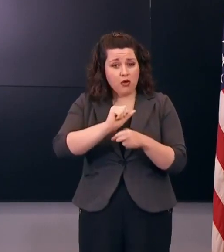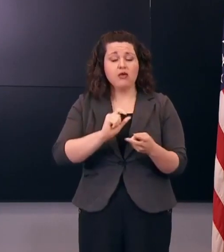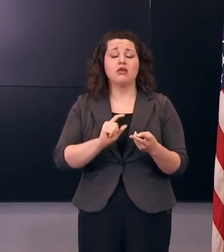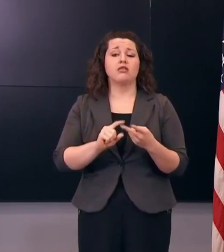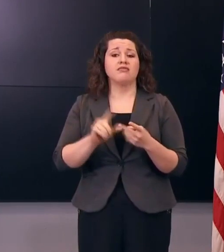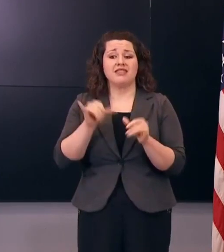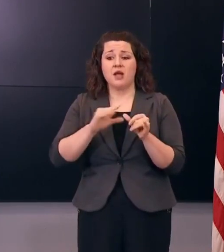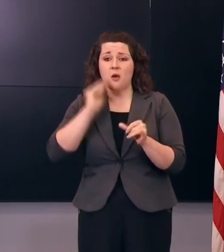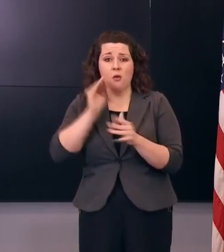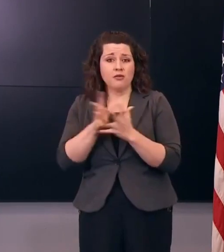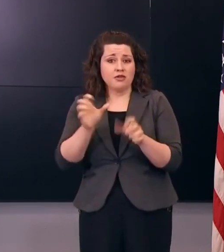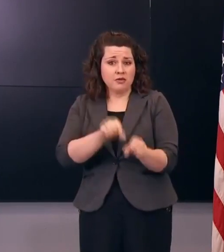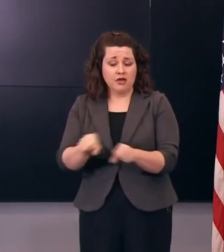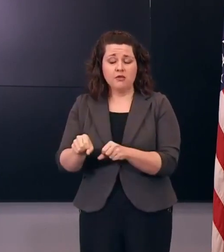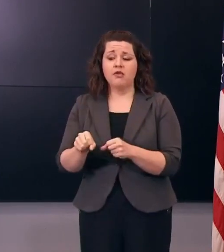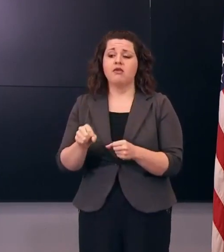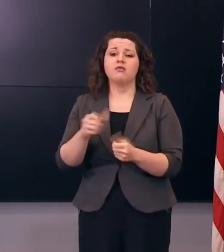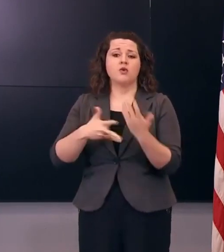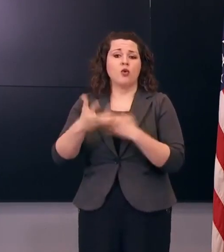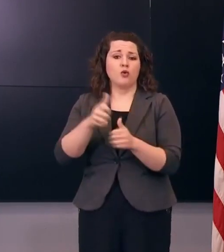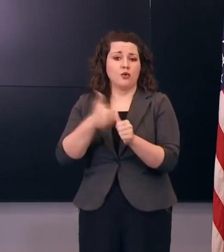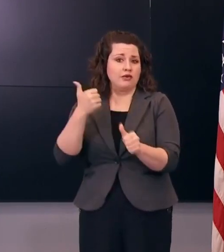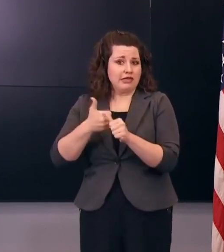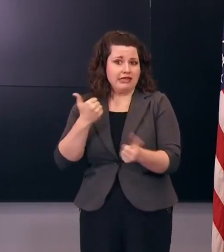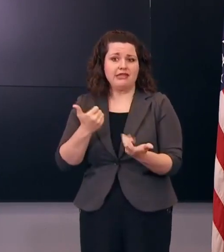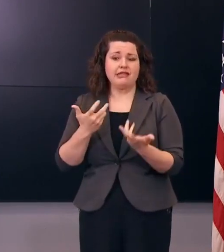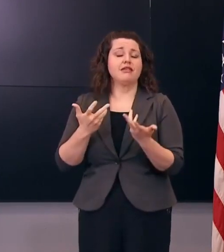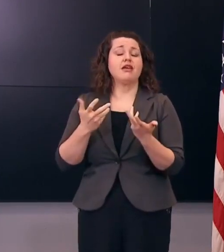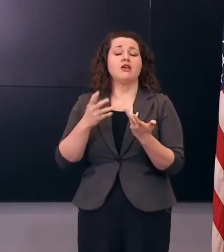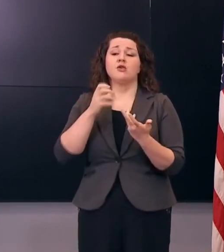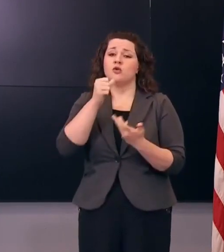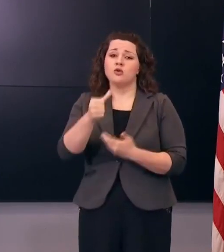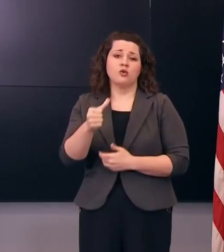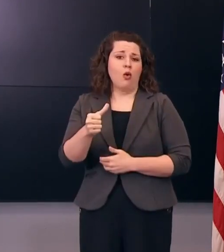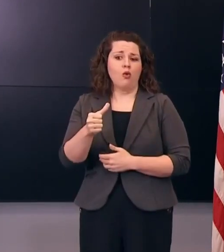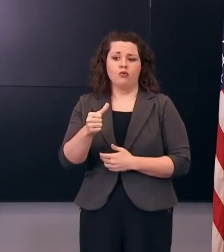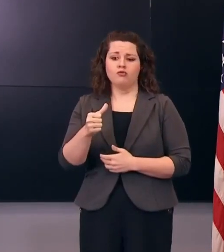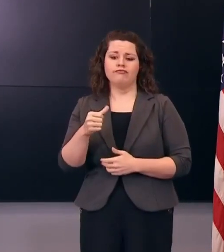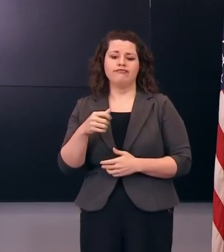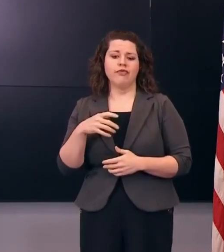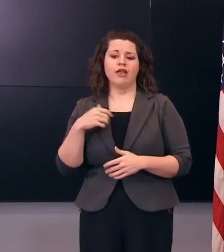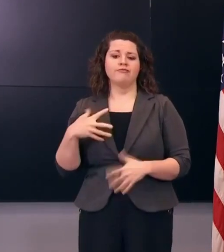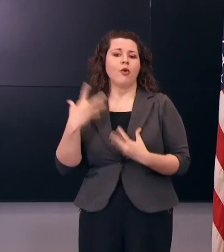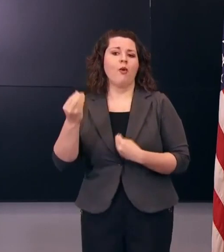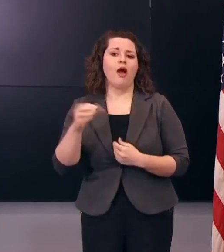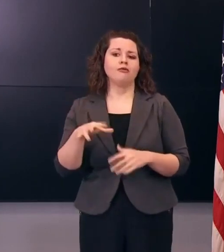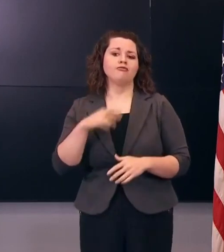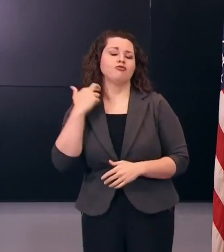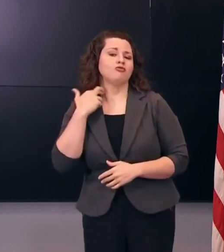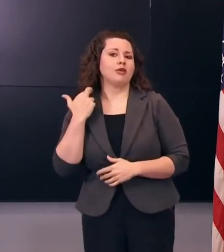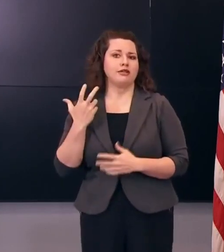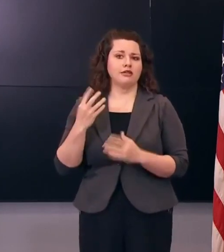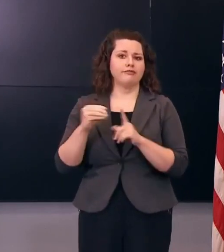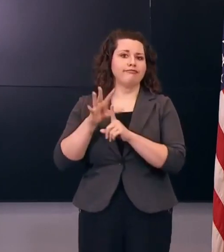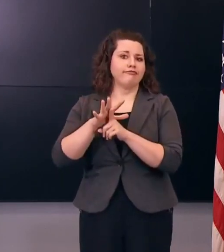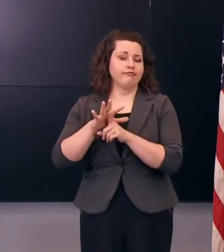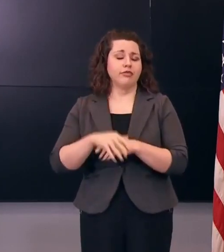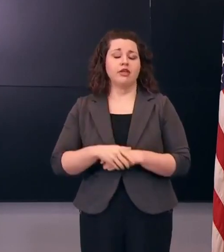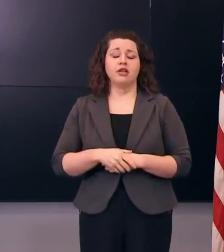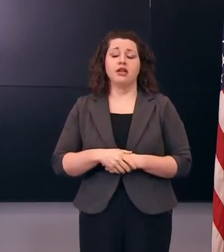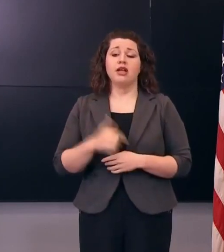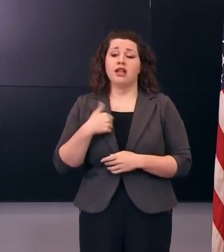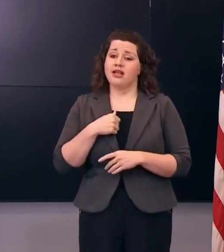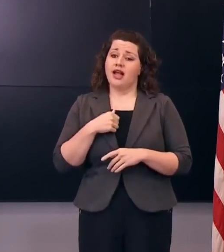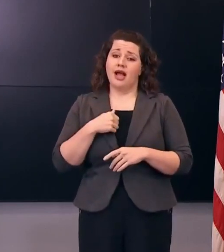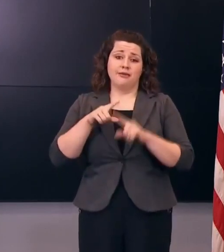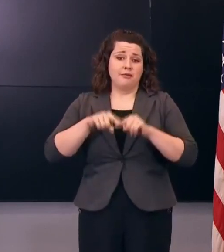possible, practice social distancing, and don't put yourself or others at risk of exposure. We can do this, and I'm counting on all